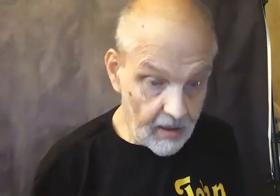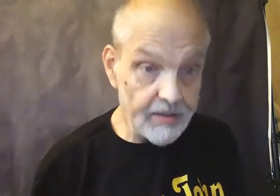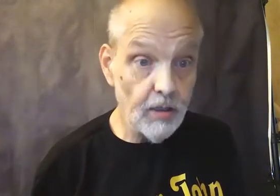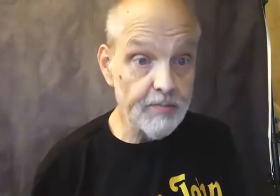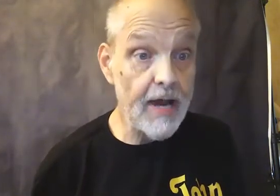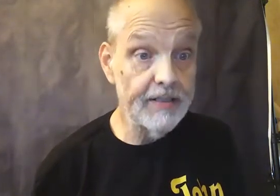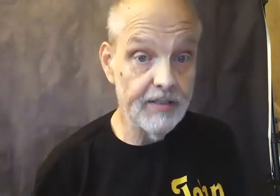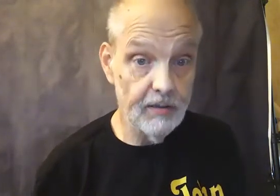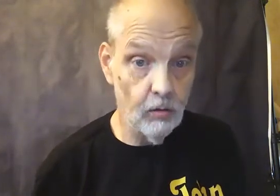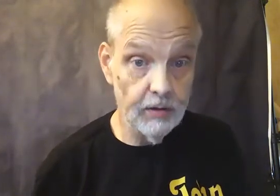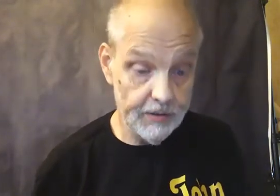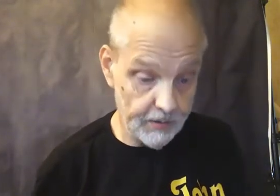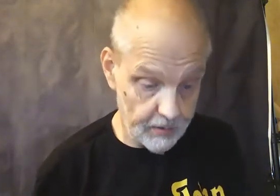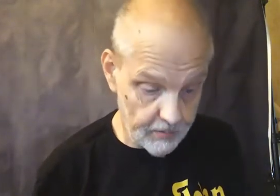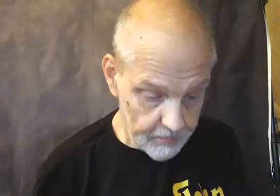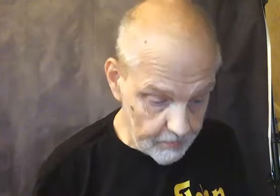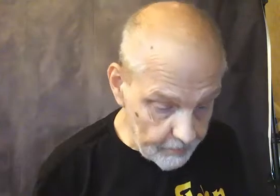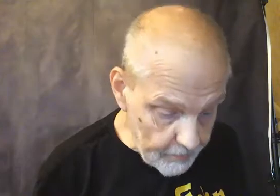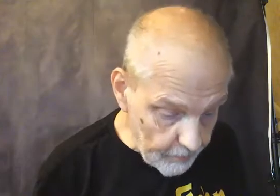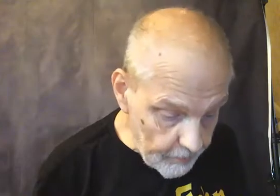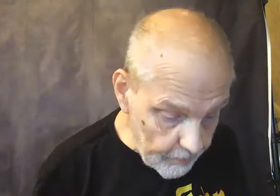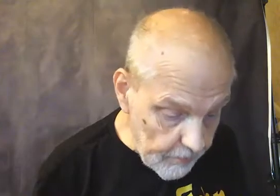And so let's practice the whole list.